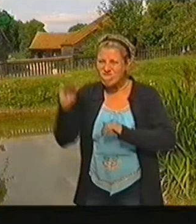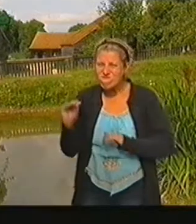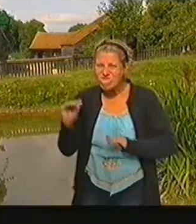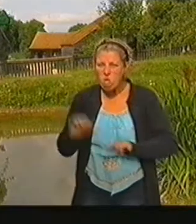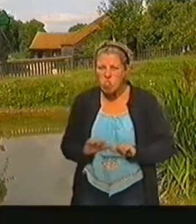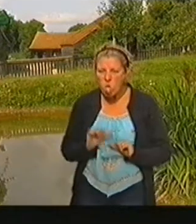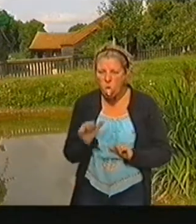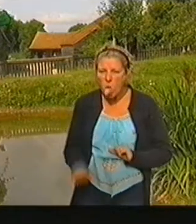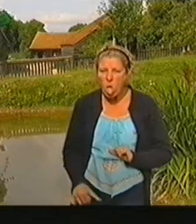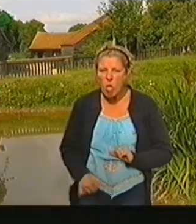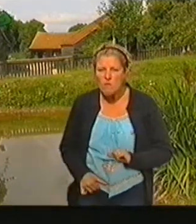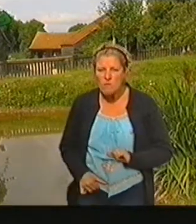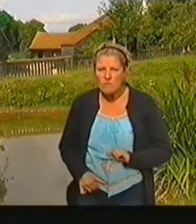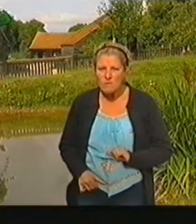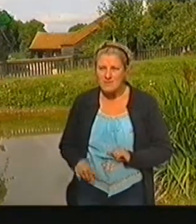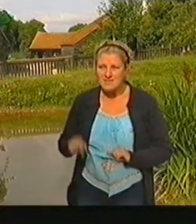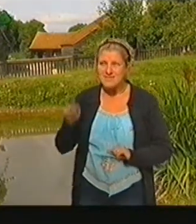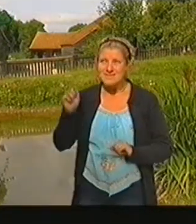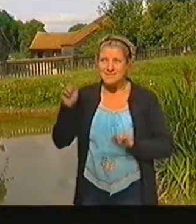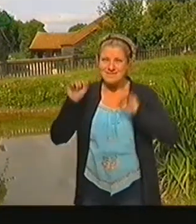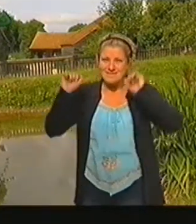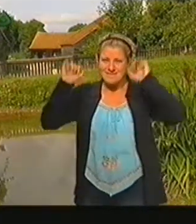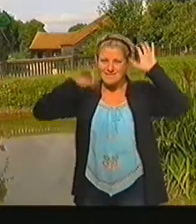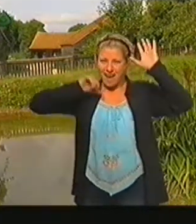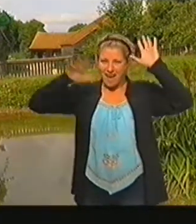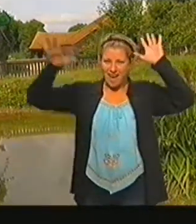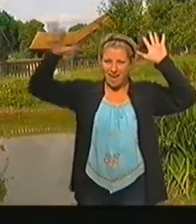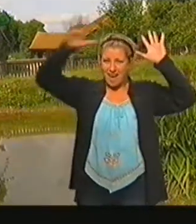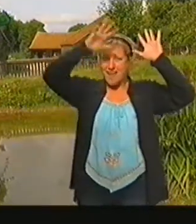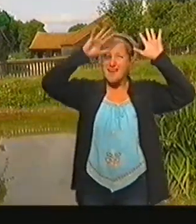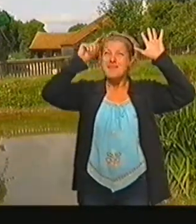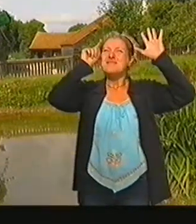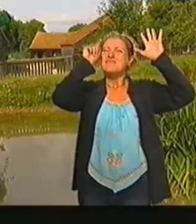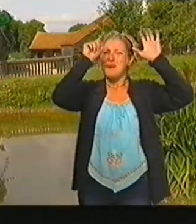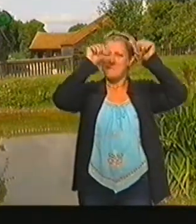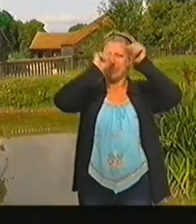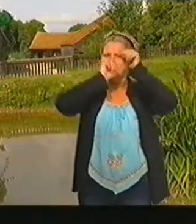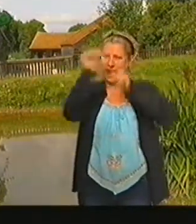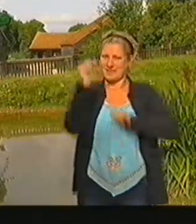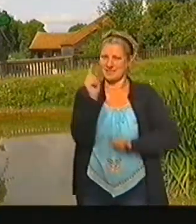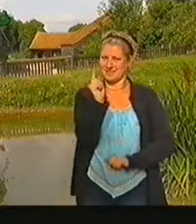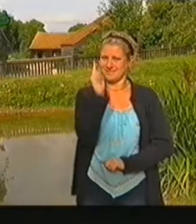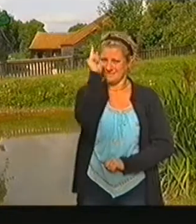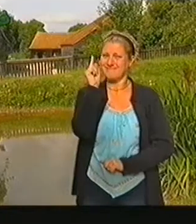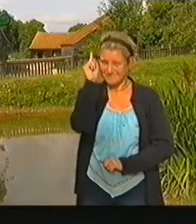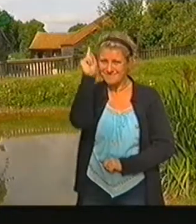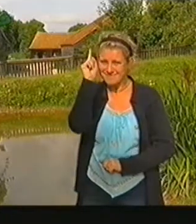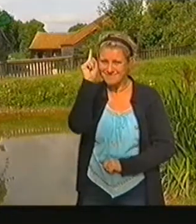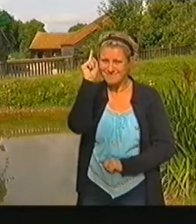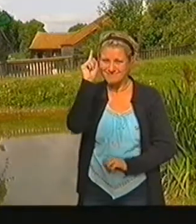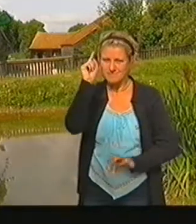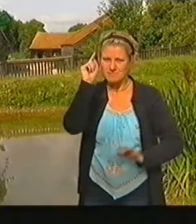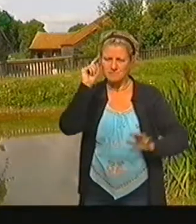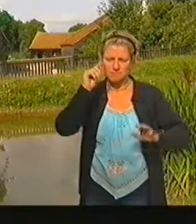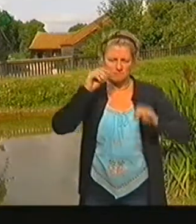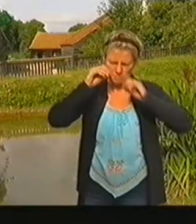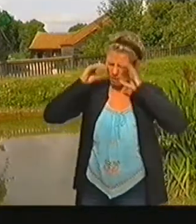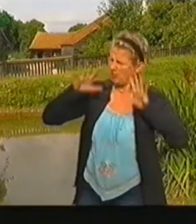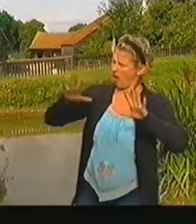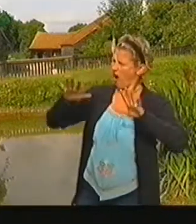now underneath the farm which belongs to that nasty little pot-bellied dwarf Bunce. We are, in fact, directly underneath